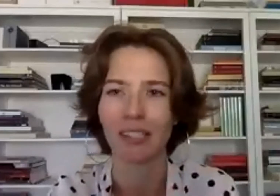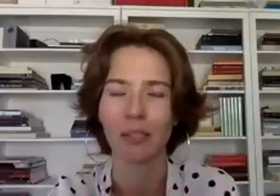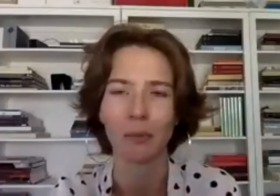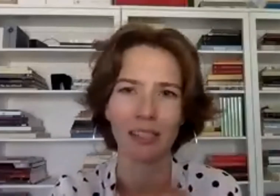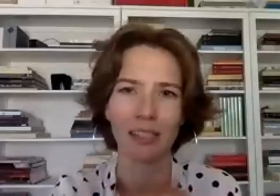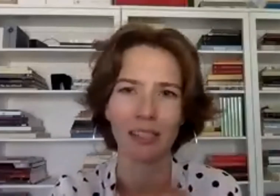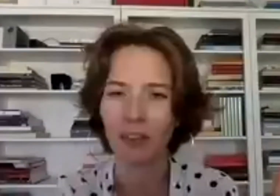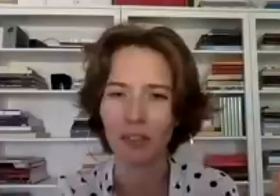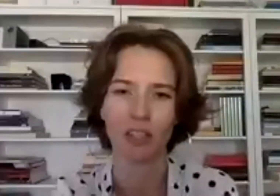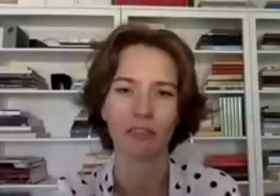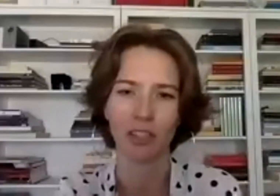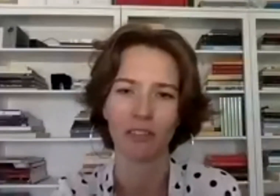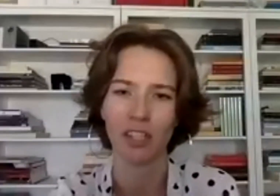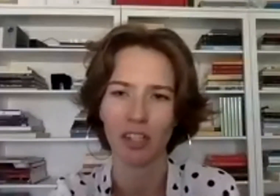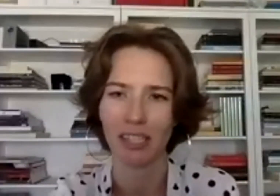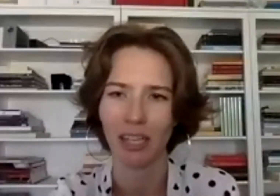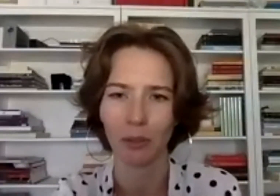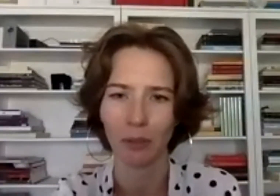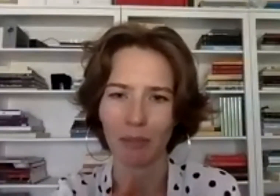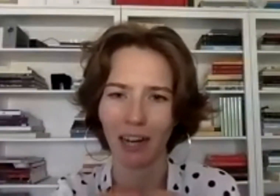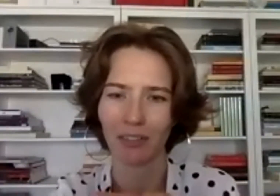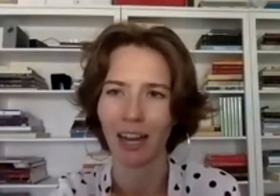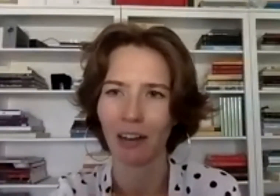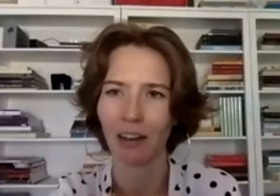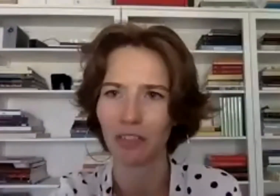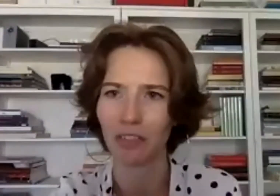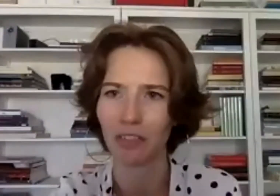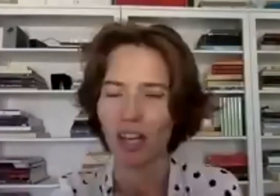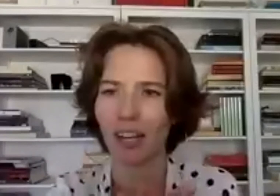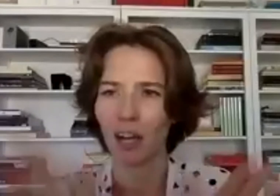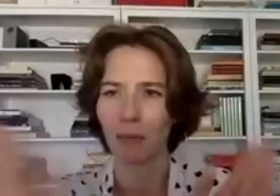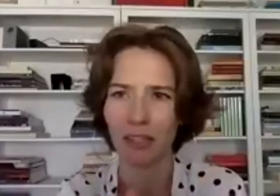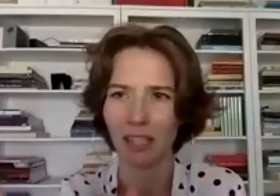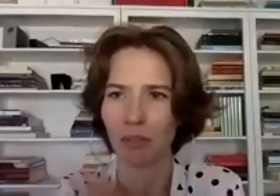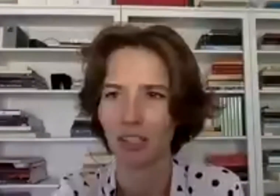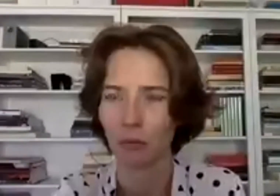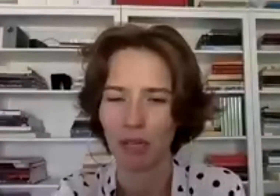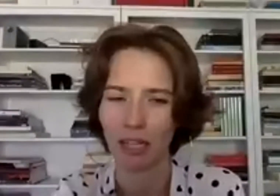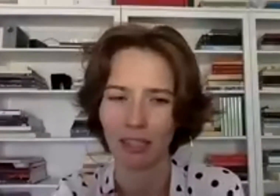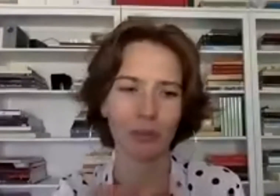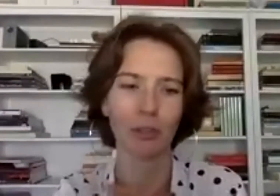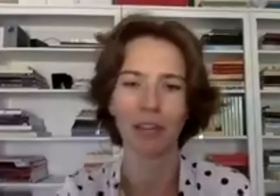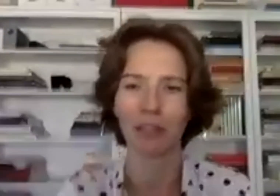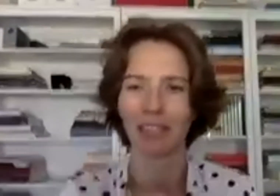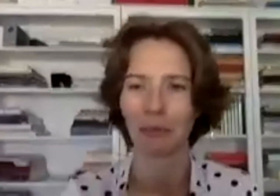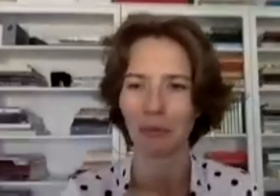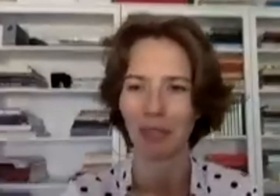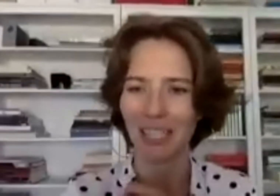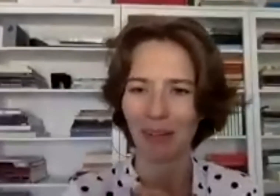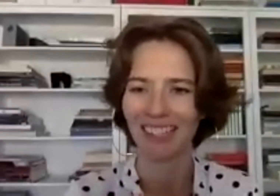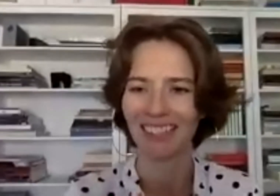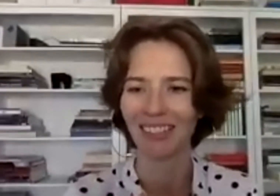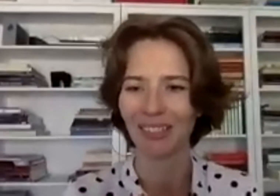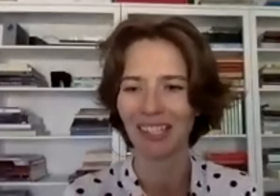this is really laying the foundation for the conversations that we're going to be having after lunch in the separate Zoom meeting. So looking forward to